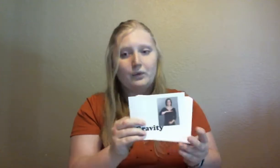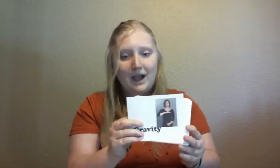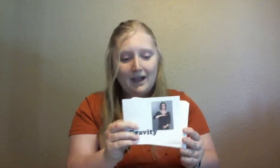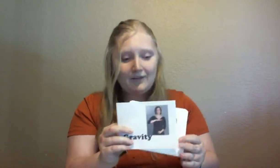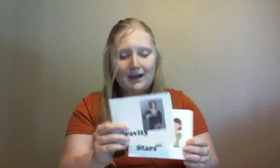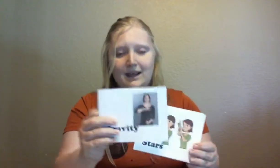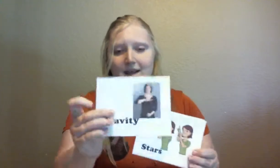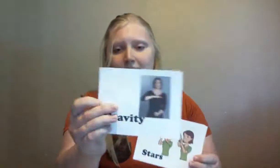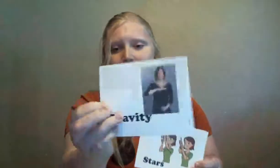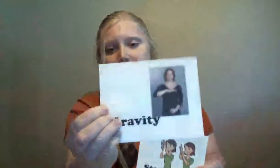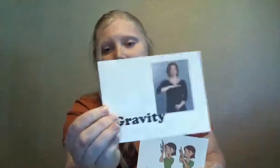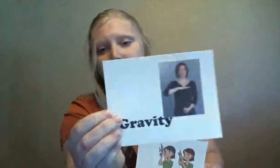Gravity